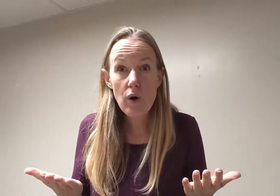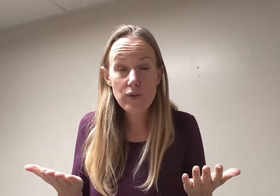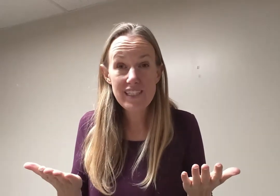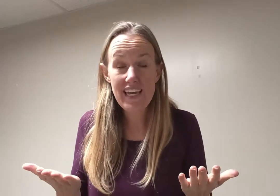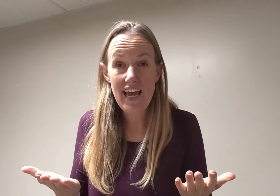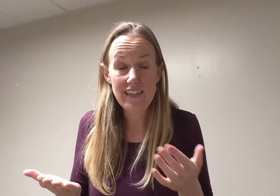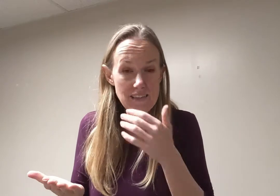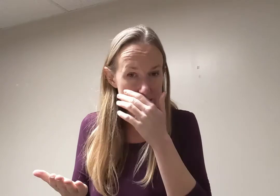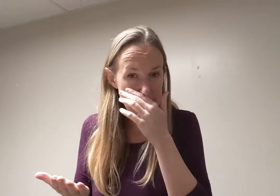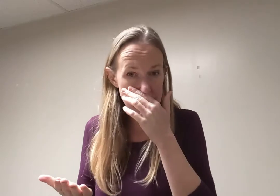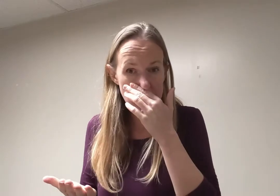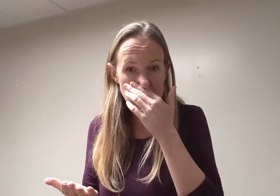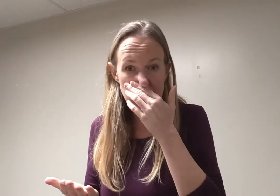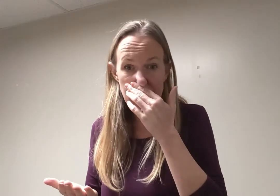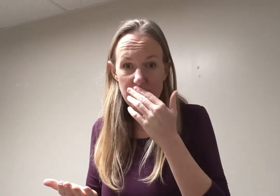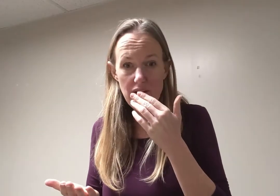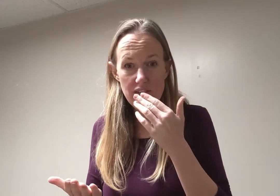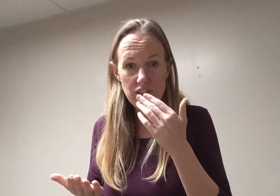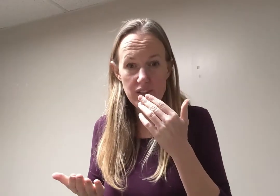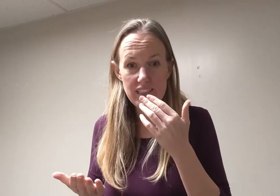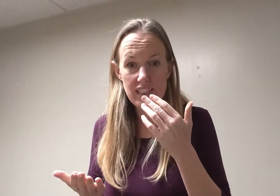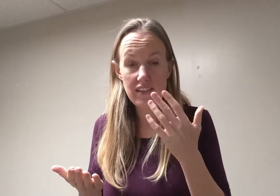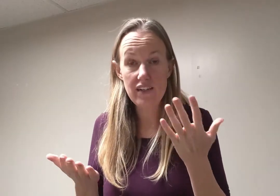rose again. So for rose again, you have a choice, either